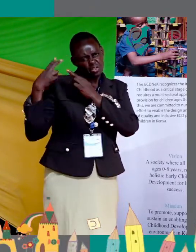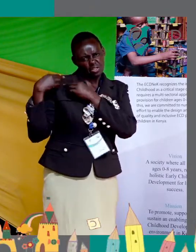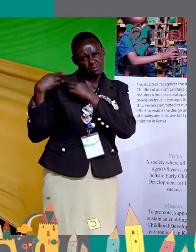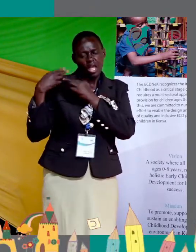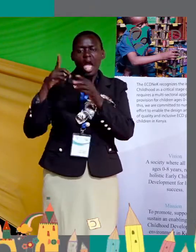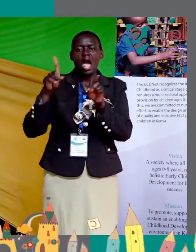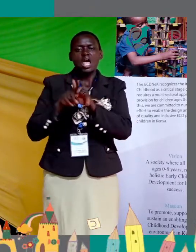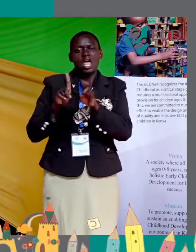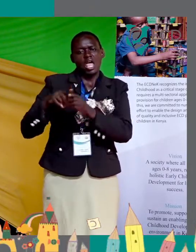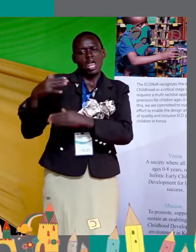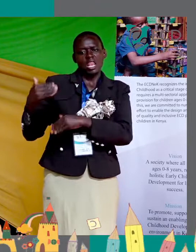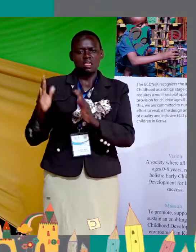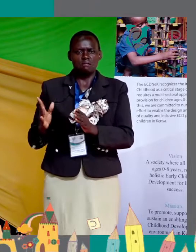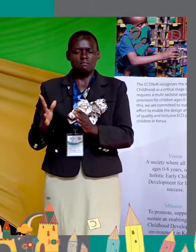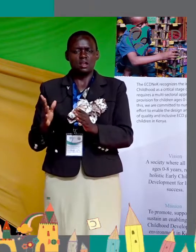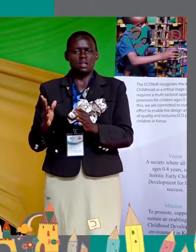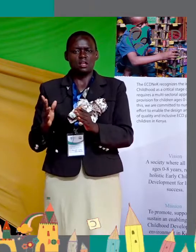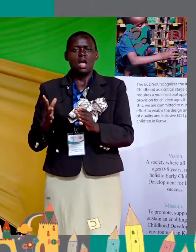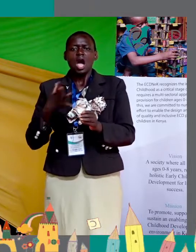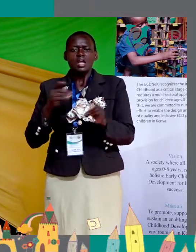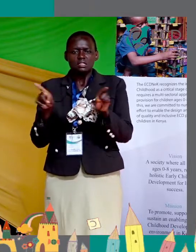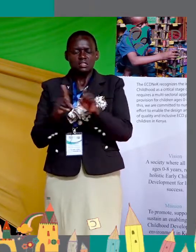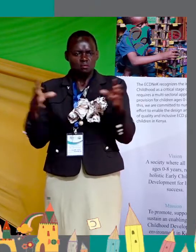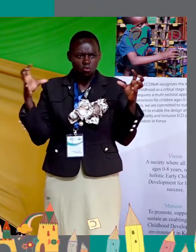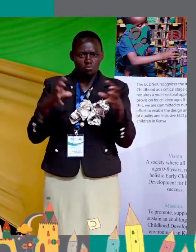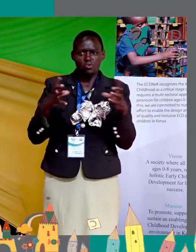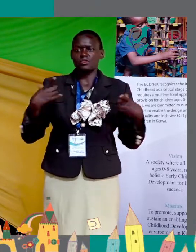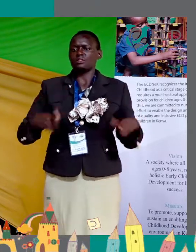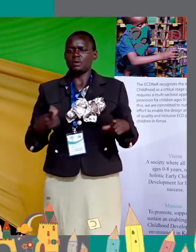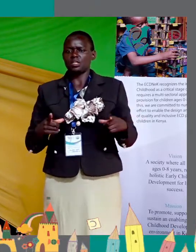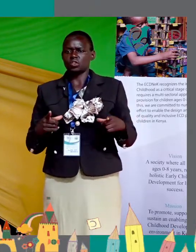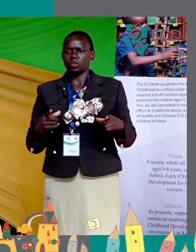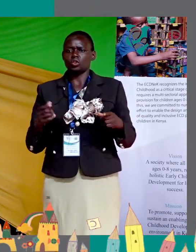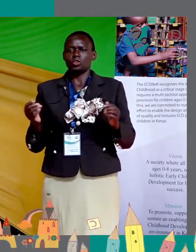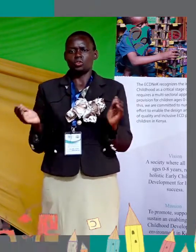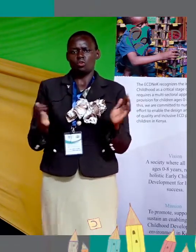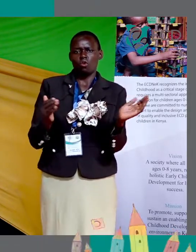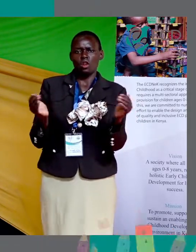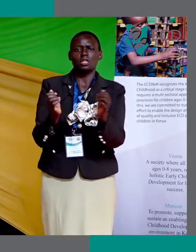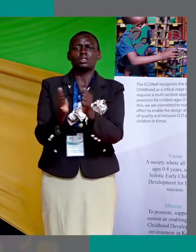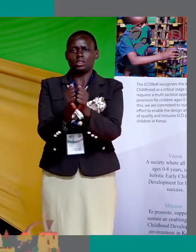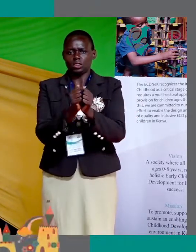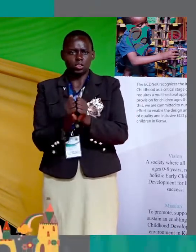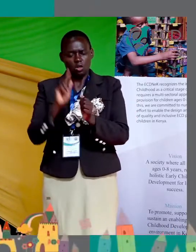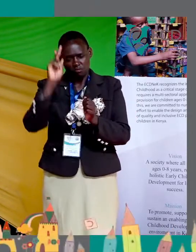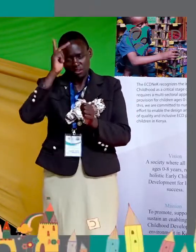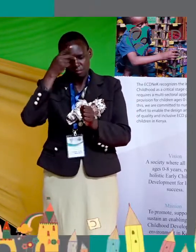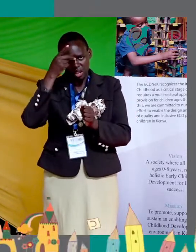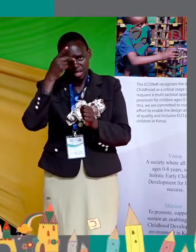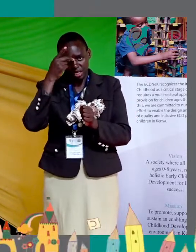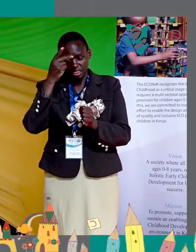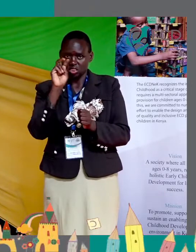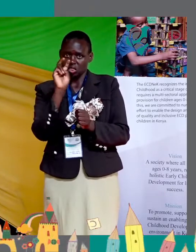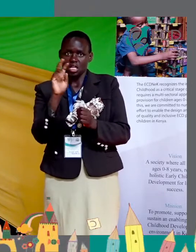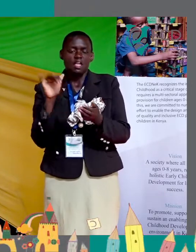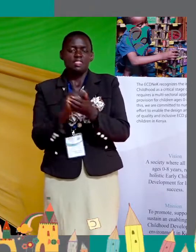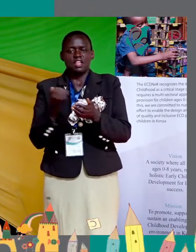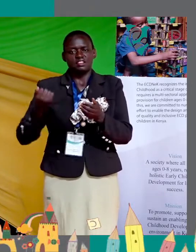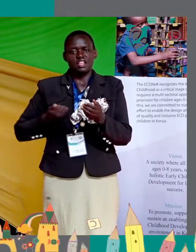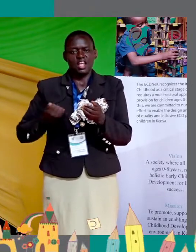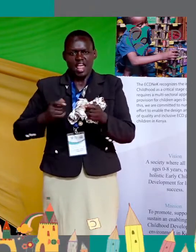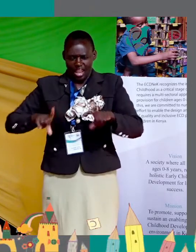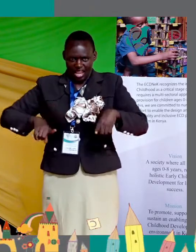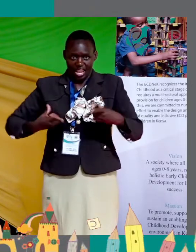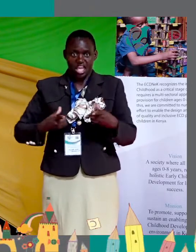as a neighbor, it is your responsibility as a community person to collectively join with the parents to ensure that this girl's